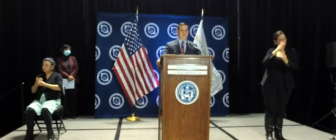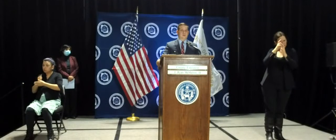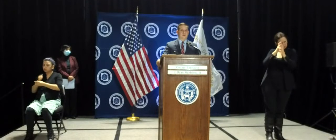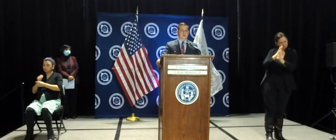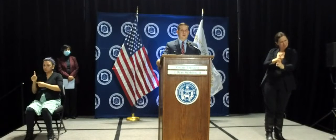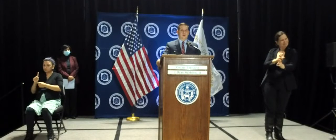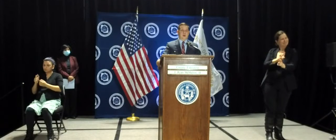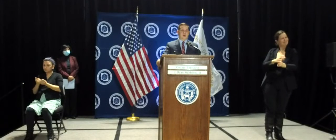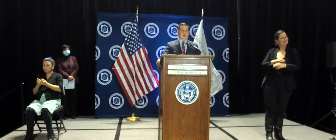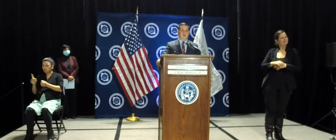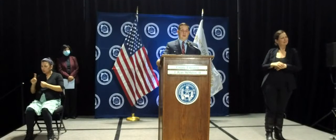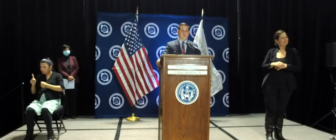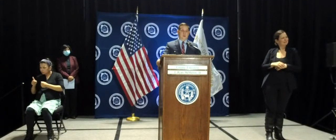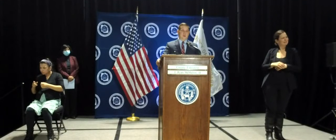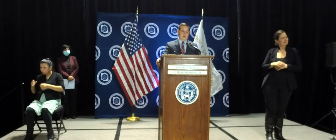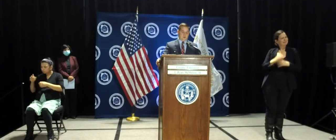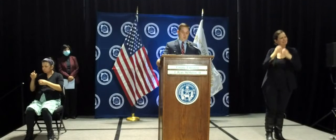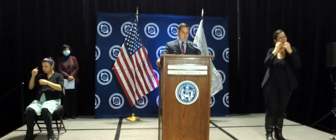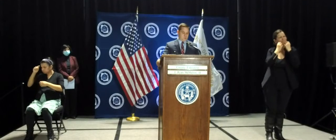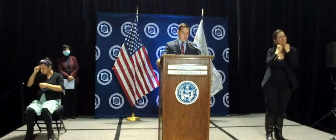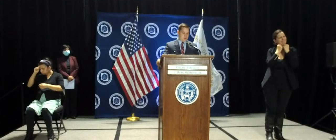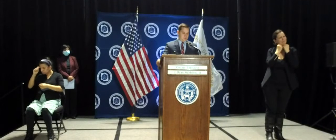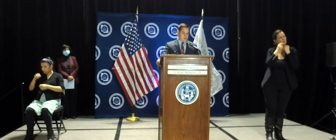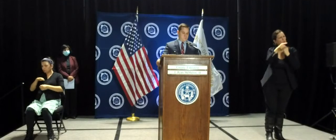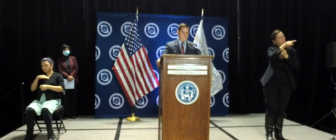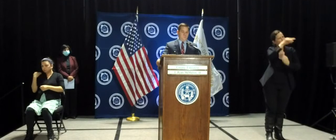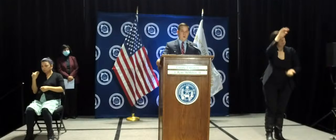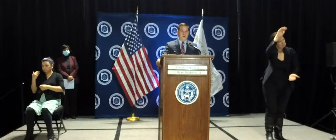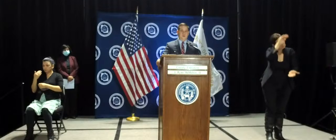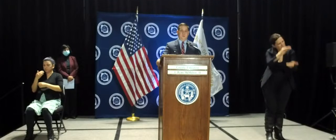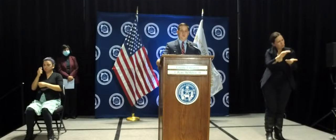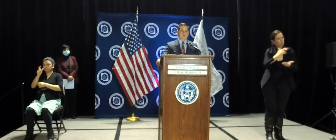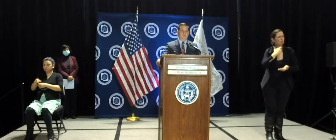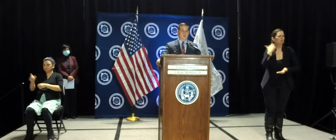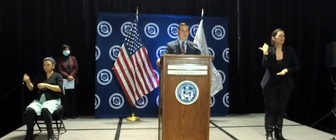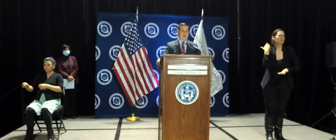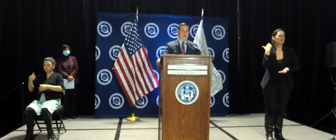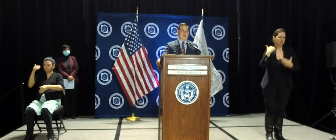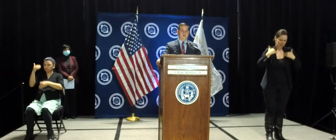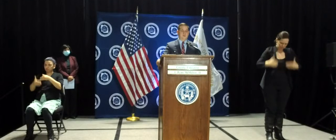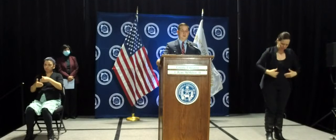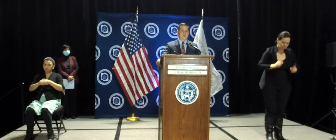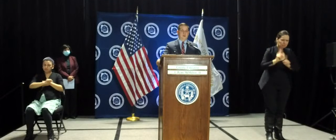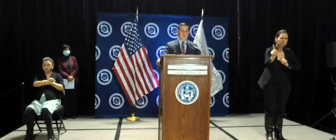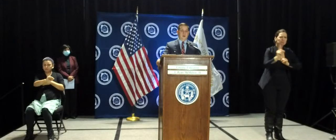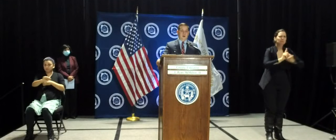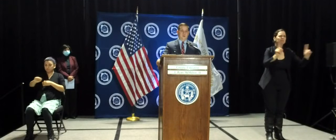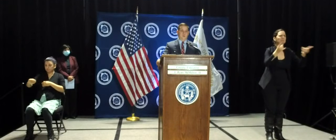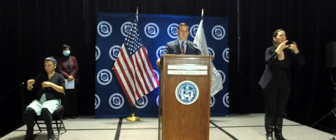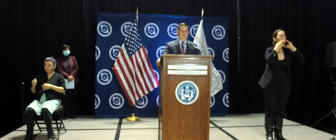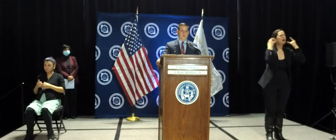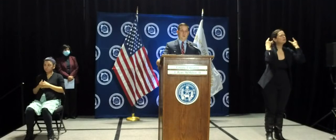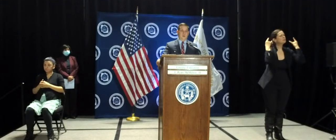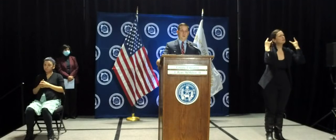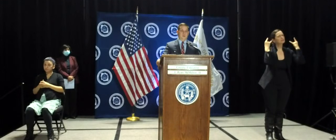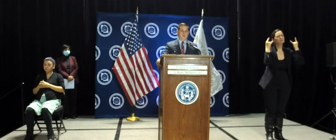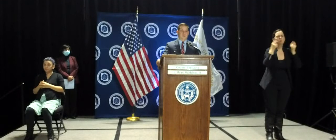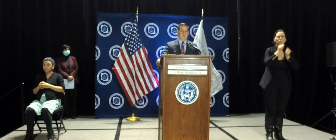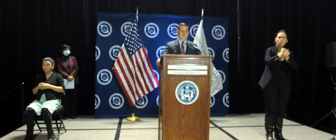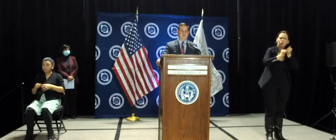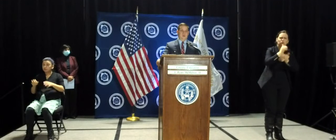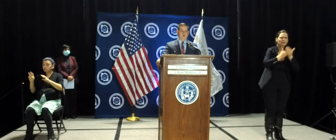sacrifices, essentially. And that's what I think Dr. Gupta was talking about, especially as we go into the holidays here.